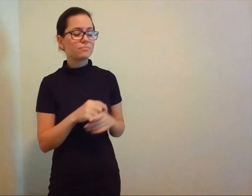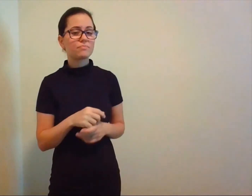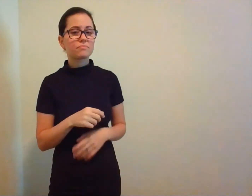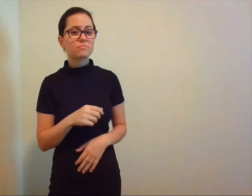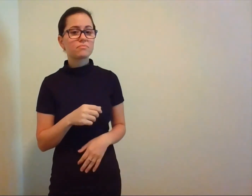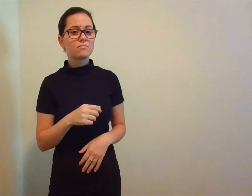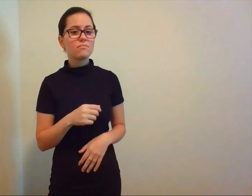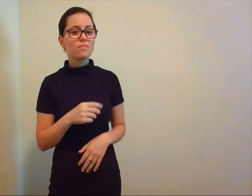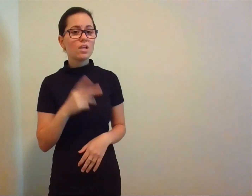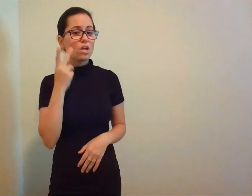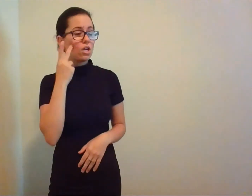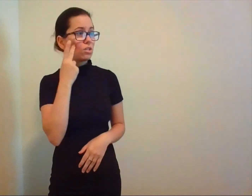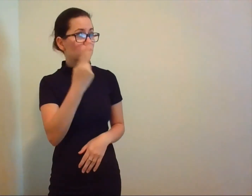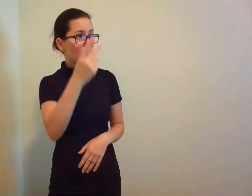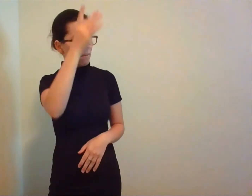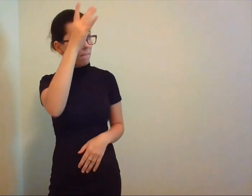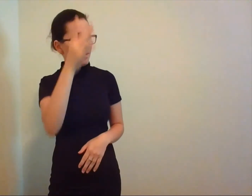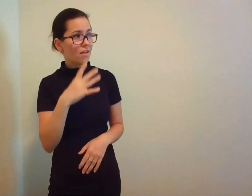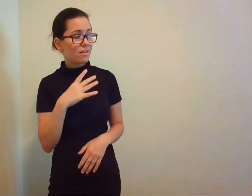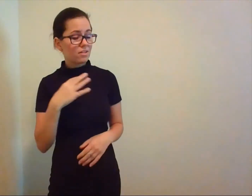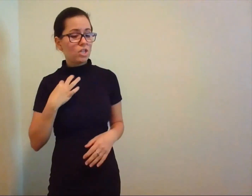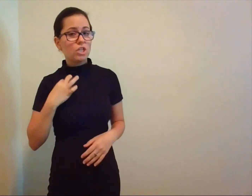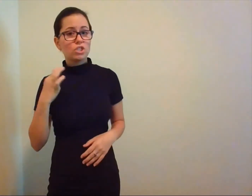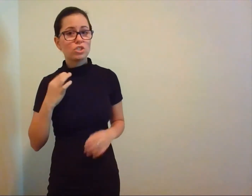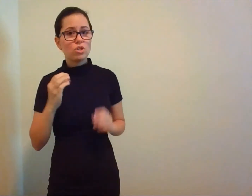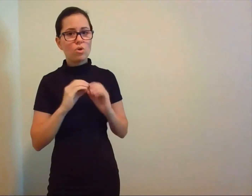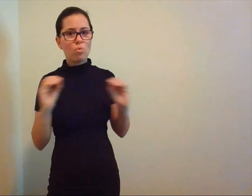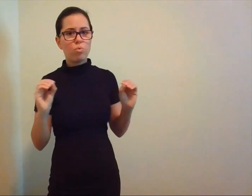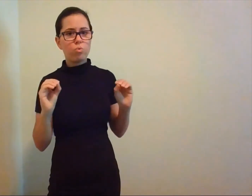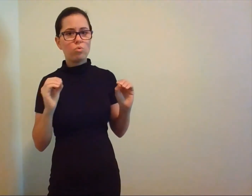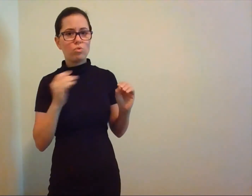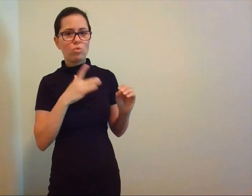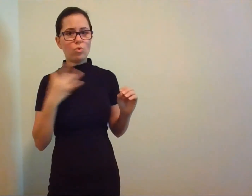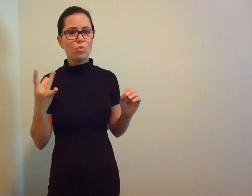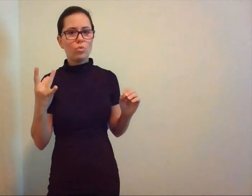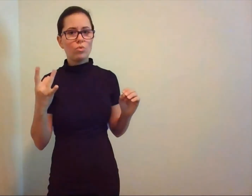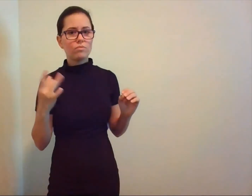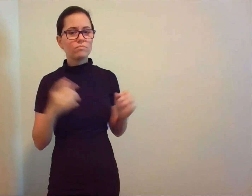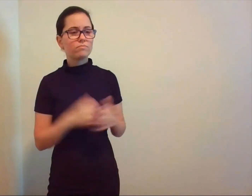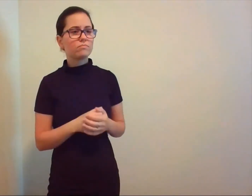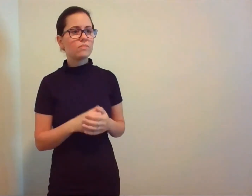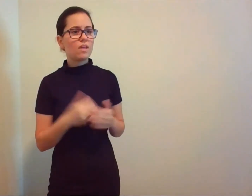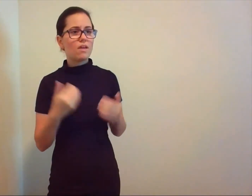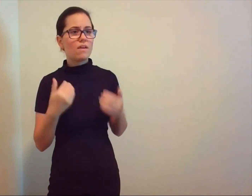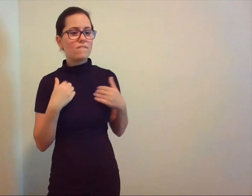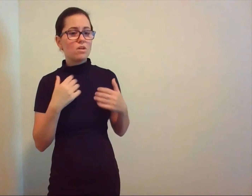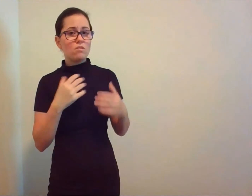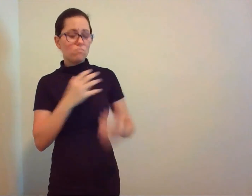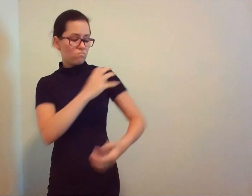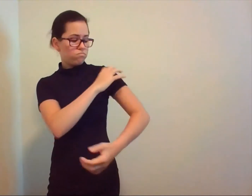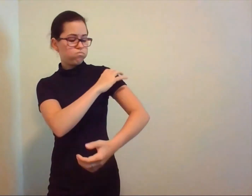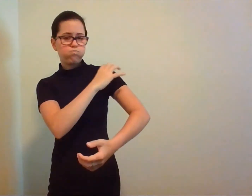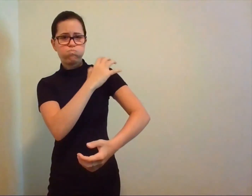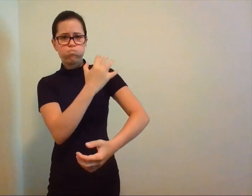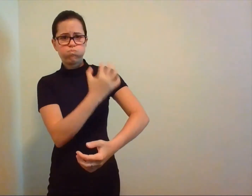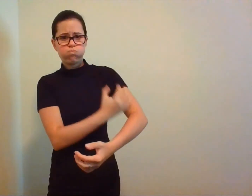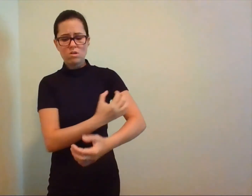shirtless bodybuilder, bald behemoth with big muscles, comes down